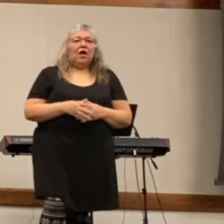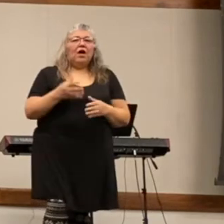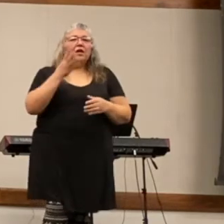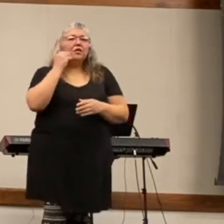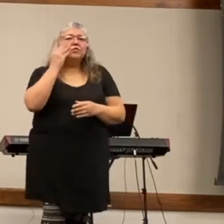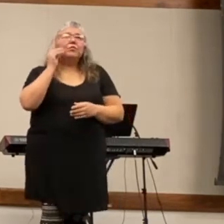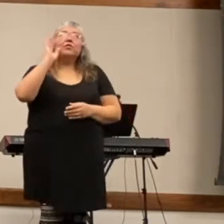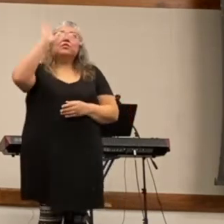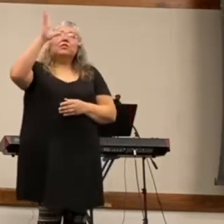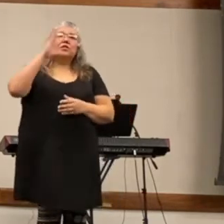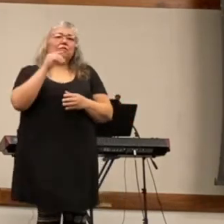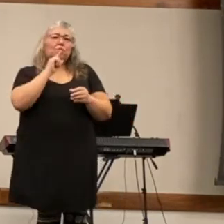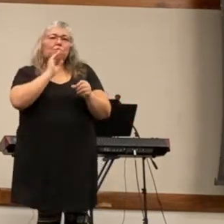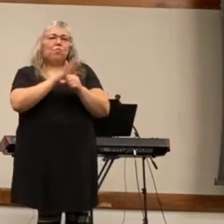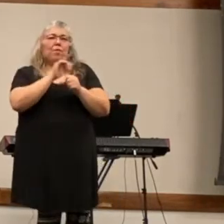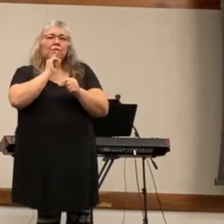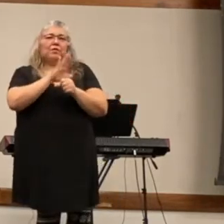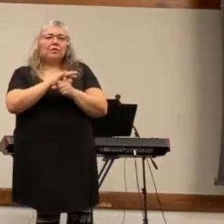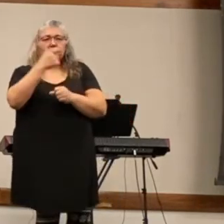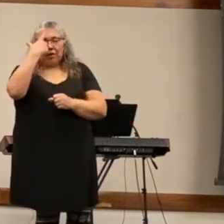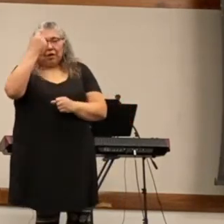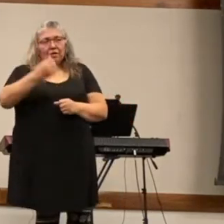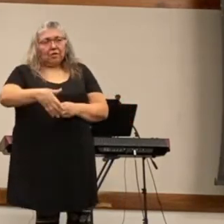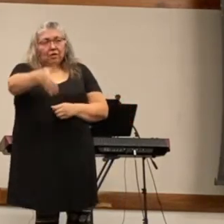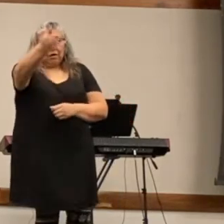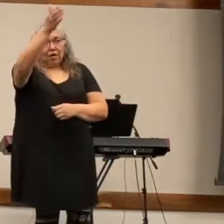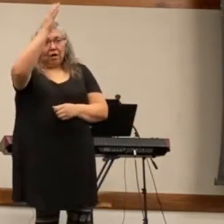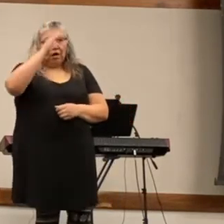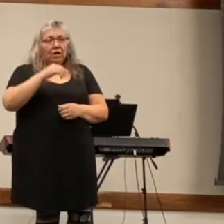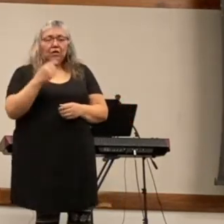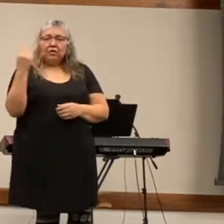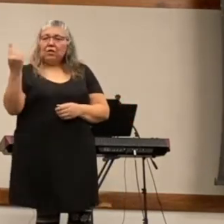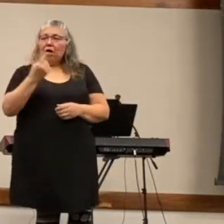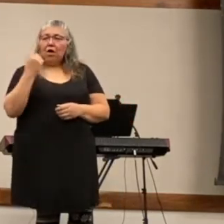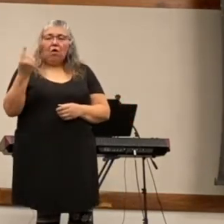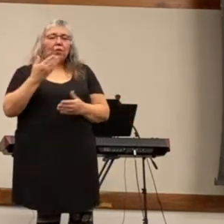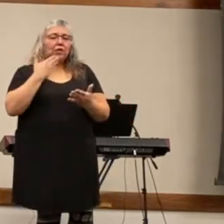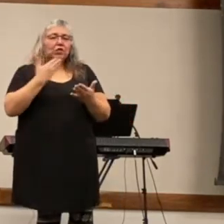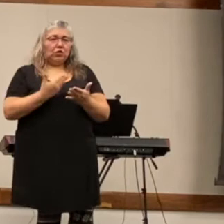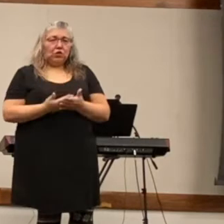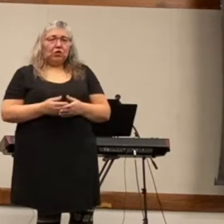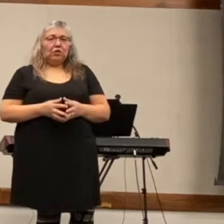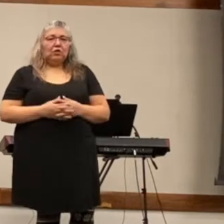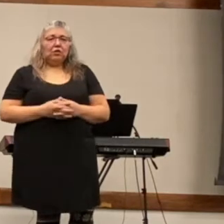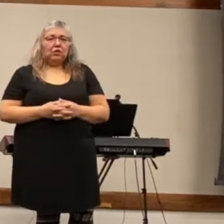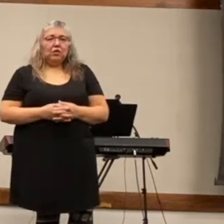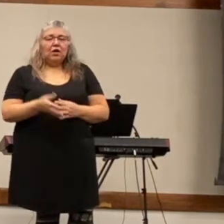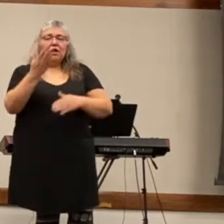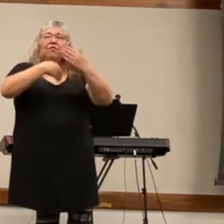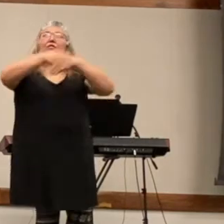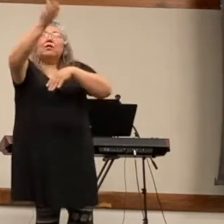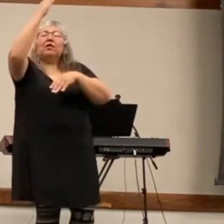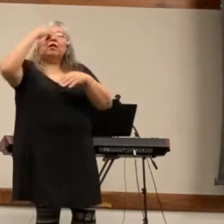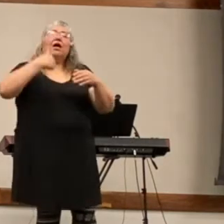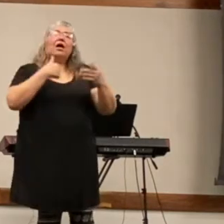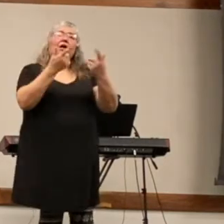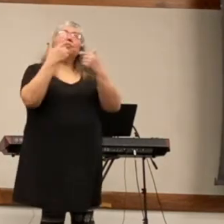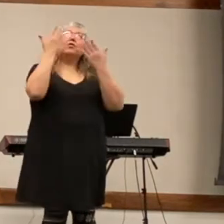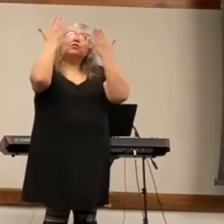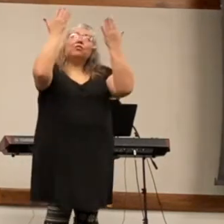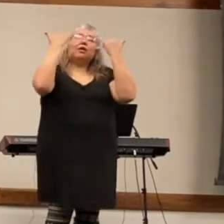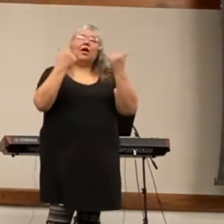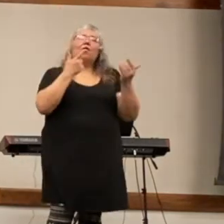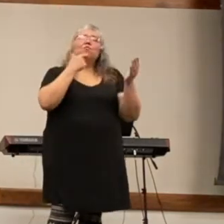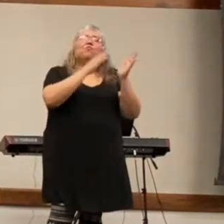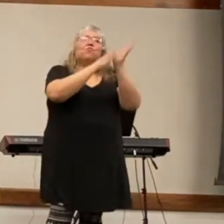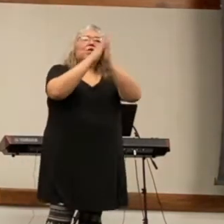his promises. Because God is always good. Heavenly Father, I come to you right now. I just want to praise you